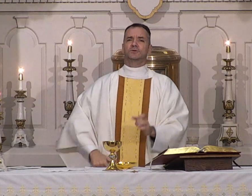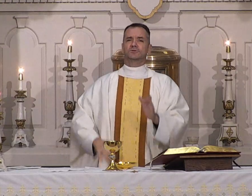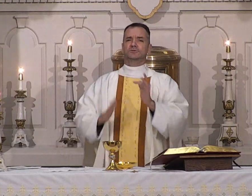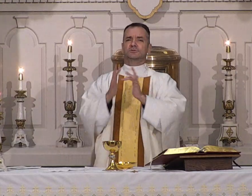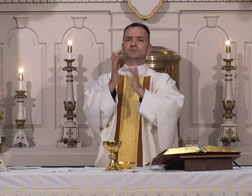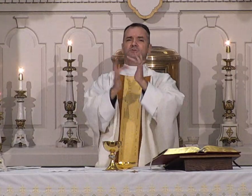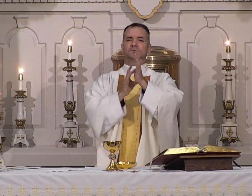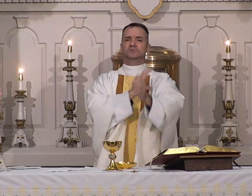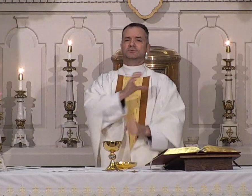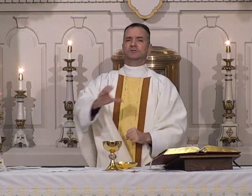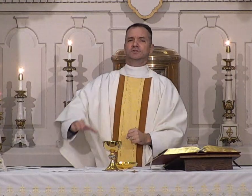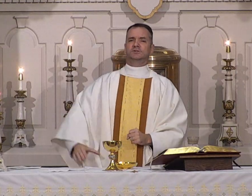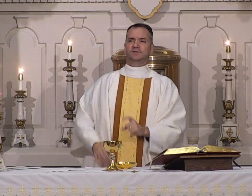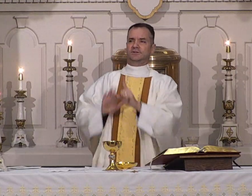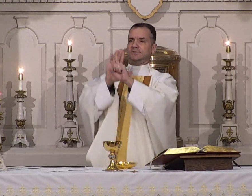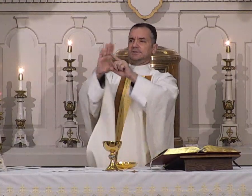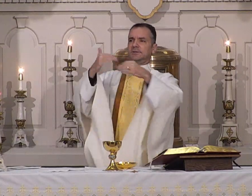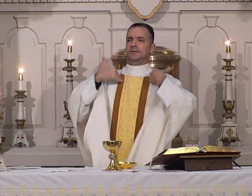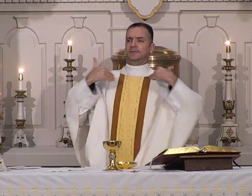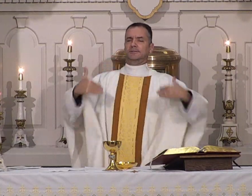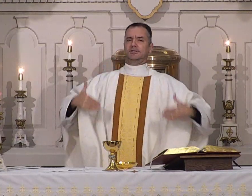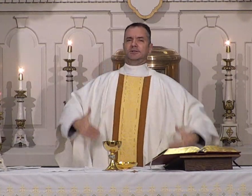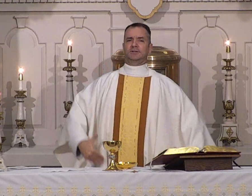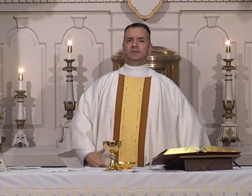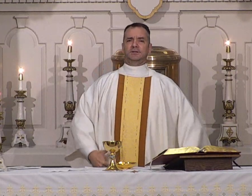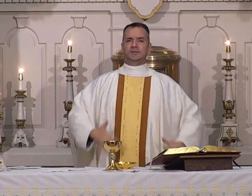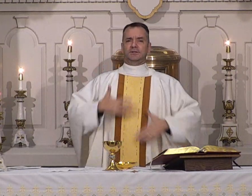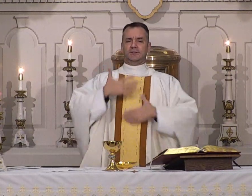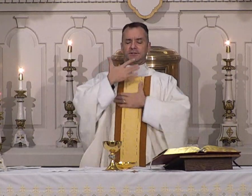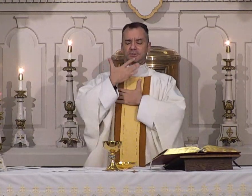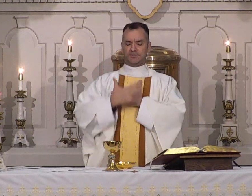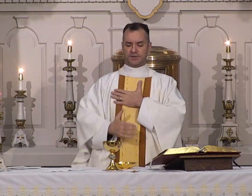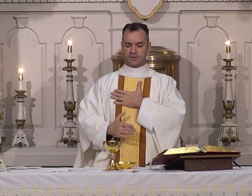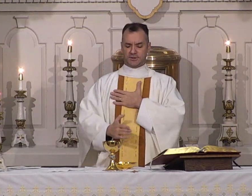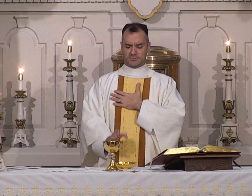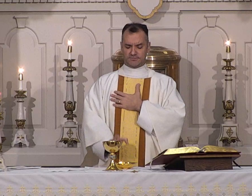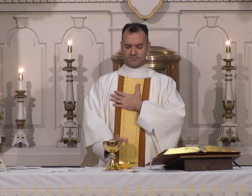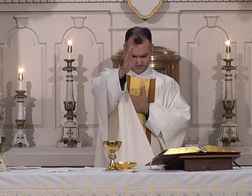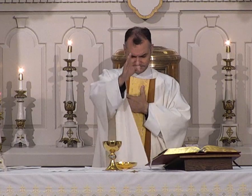our Lord Jesus Christ.